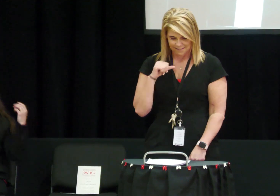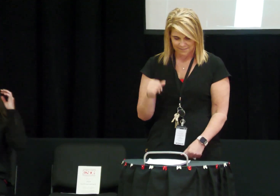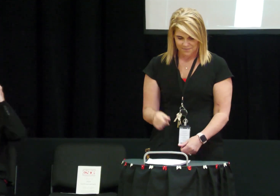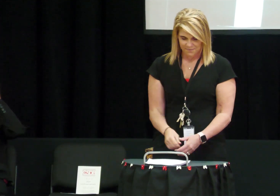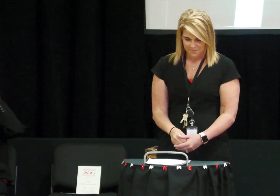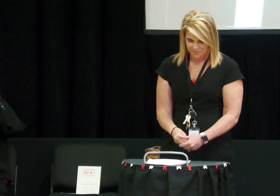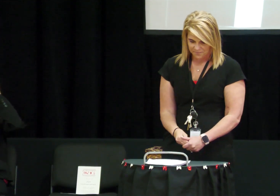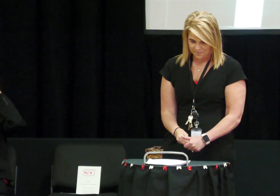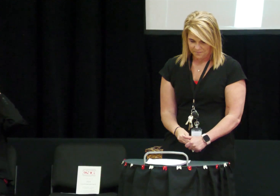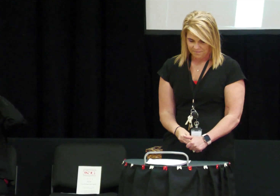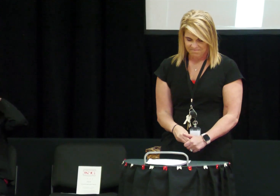pride.